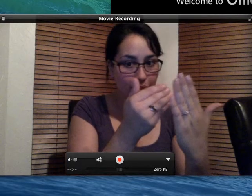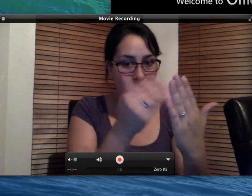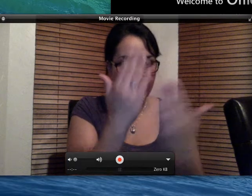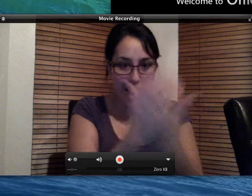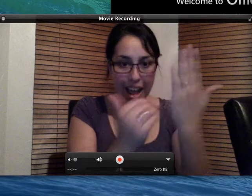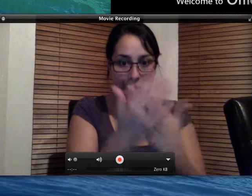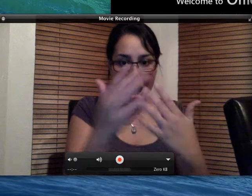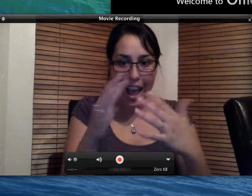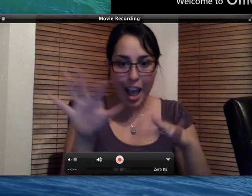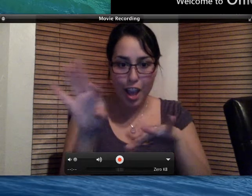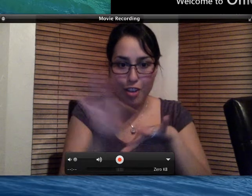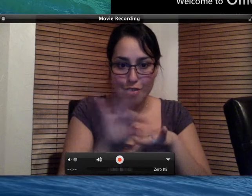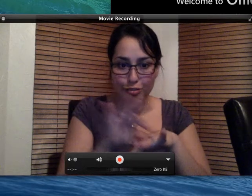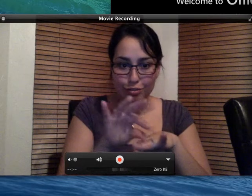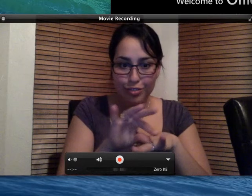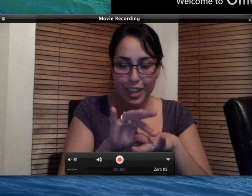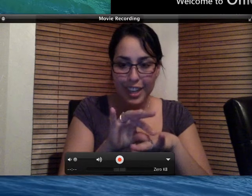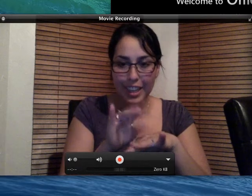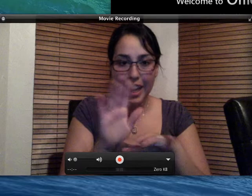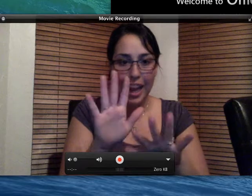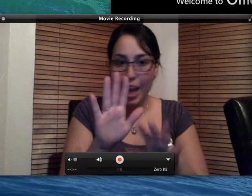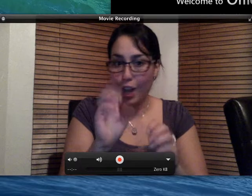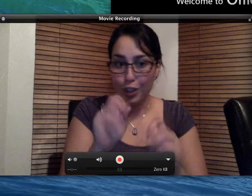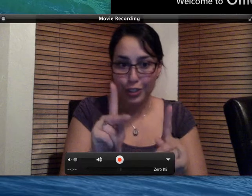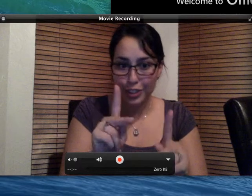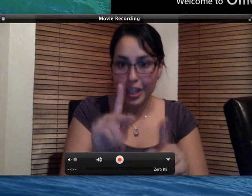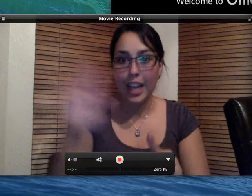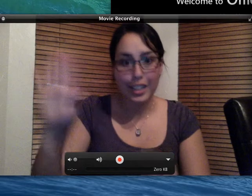okay, it's just his job. He really does like women.